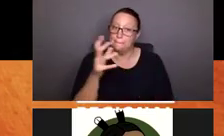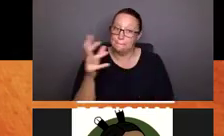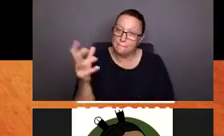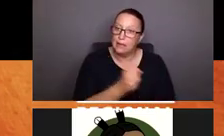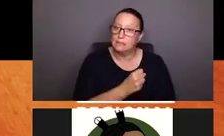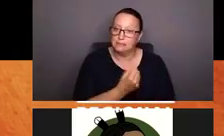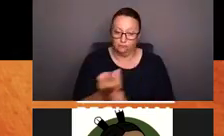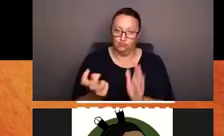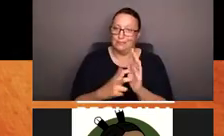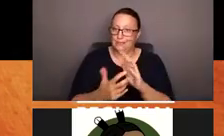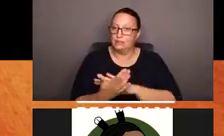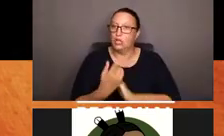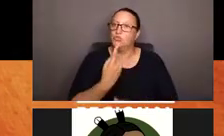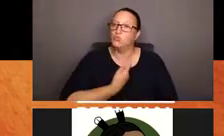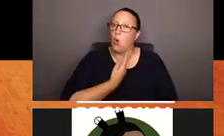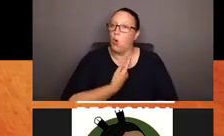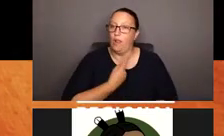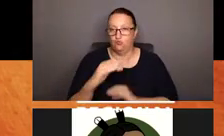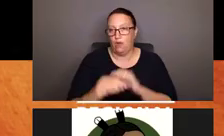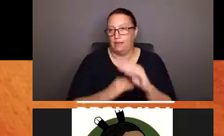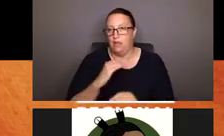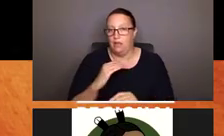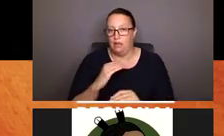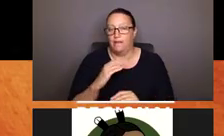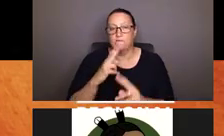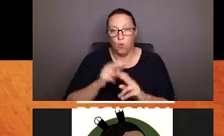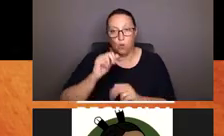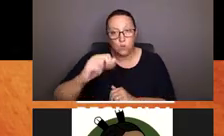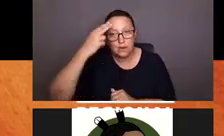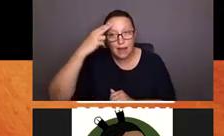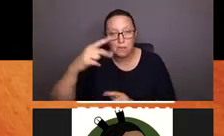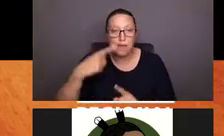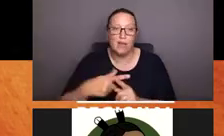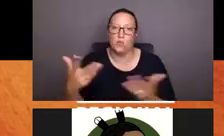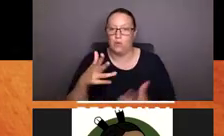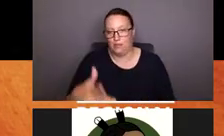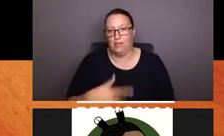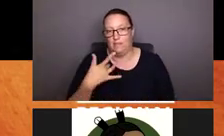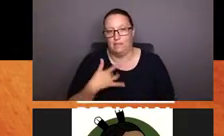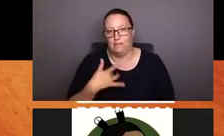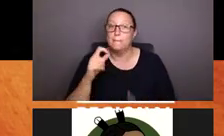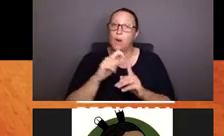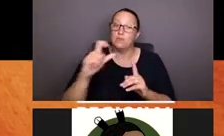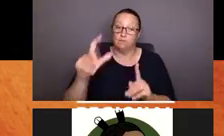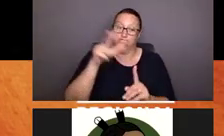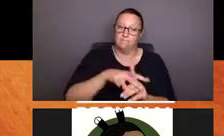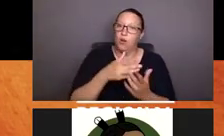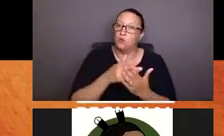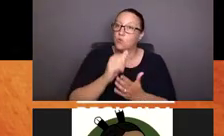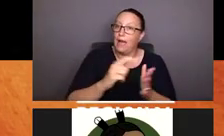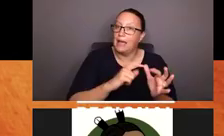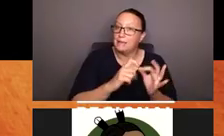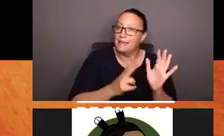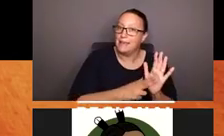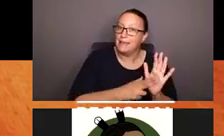be registered as a sole trader to your name and location. The postcode registered on your ABN must match the